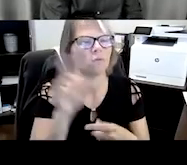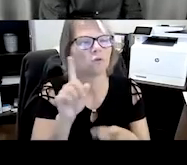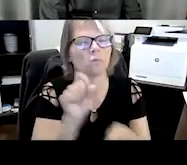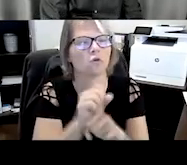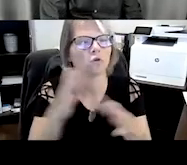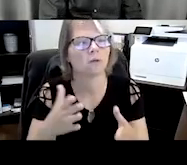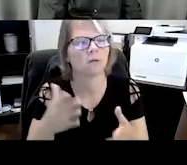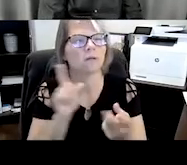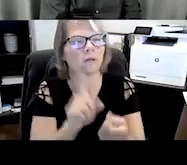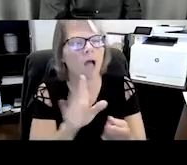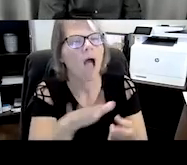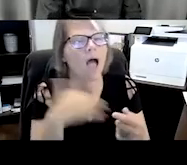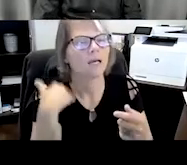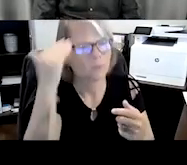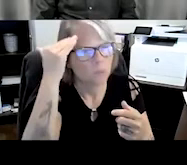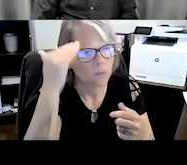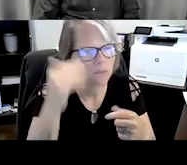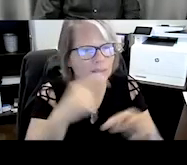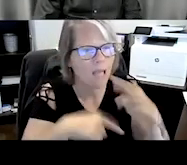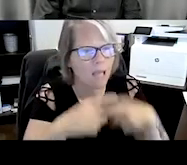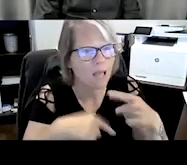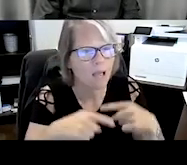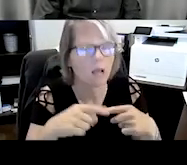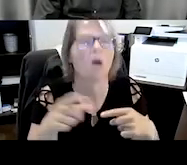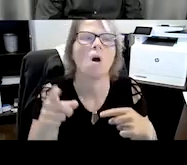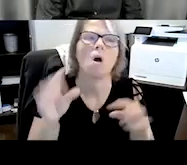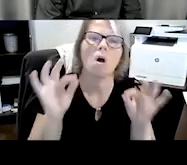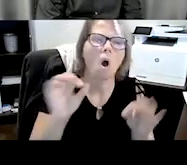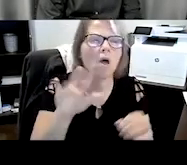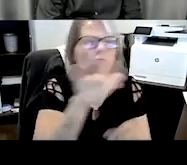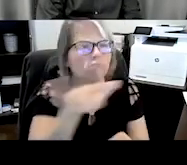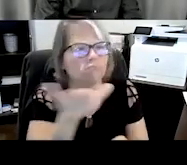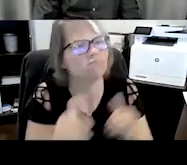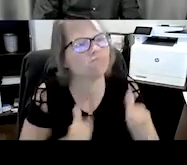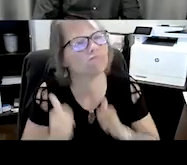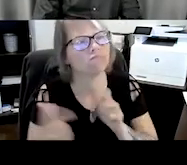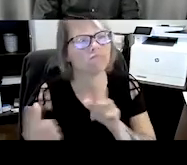out of the ordinary when I tell them they're deaf. I had an experience with an employee one time,